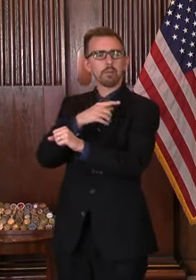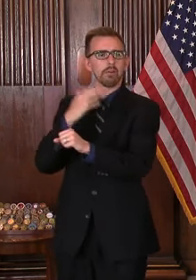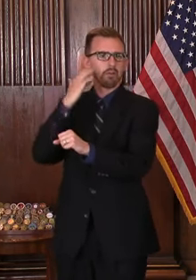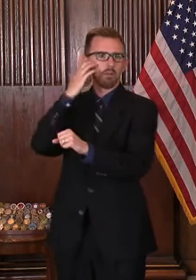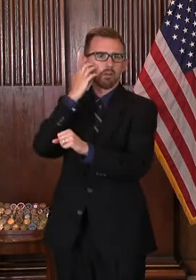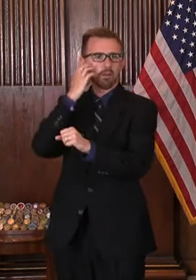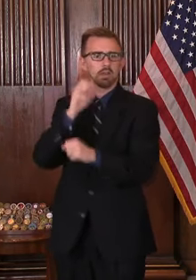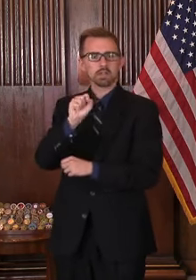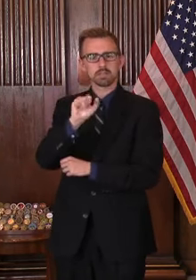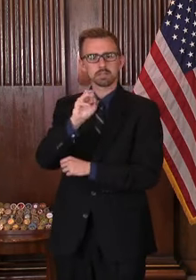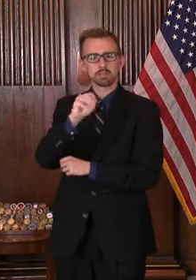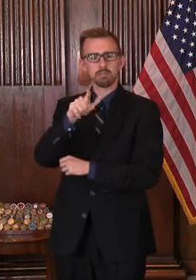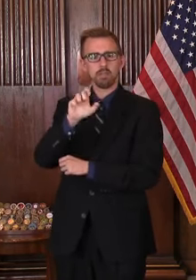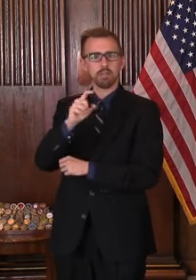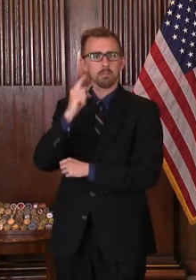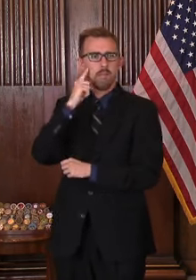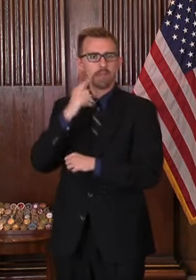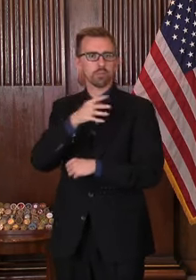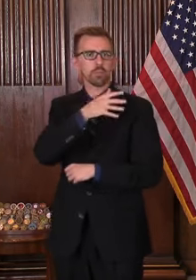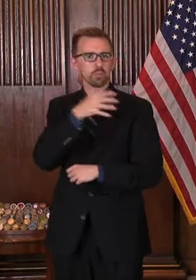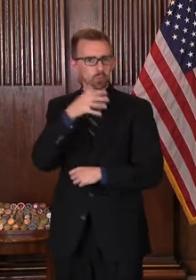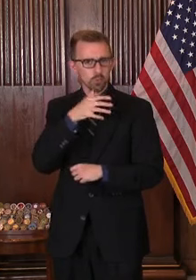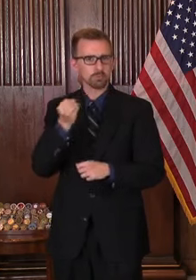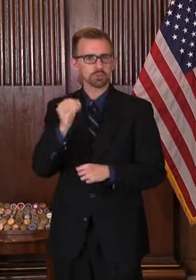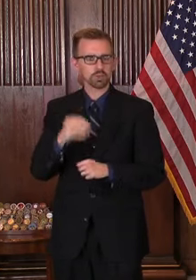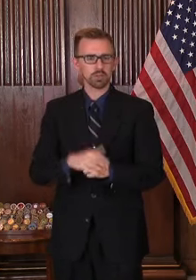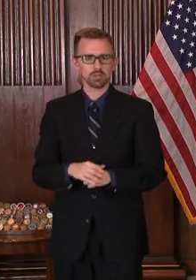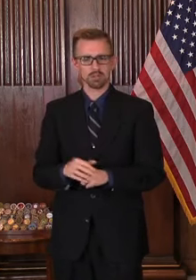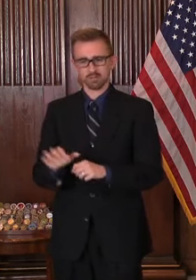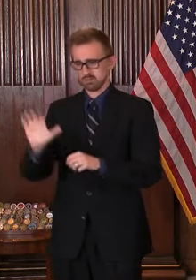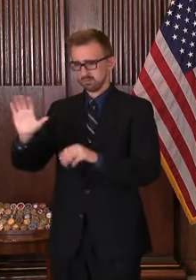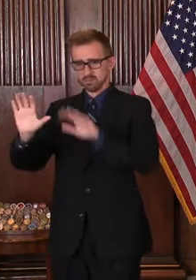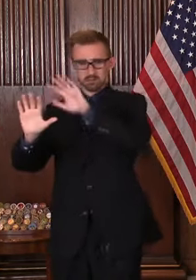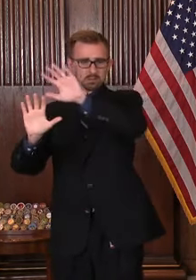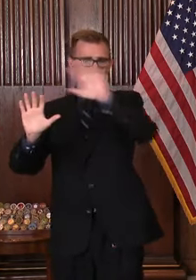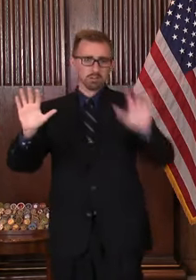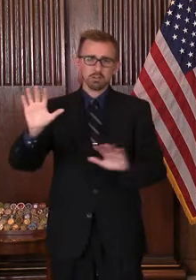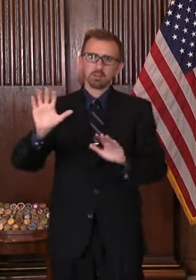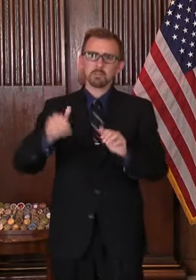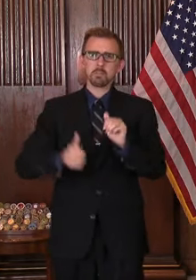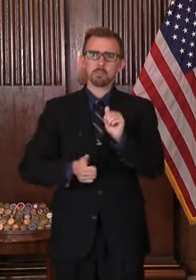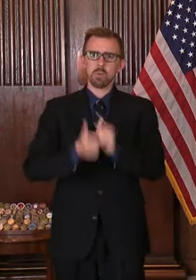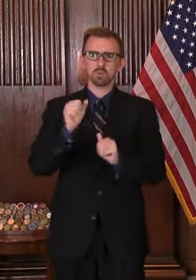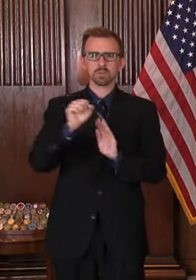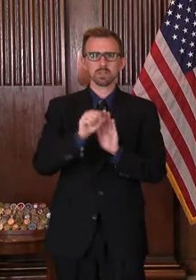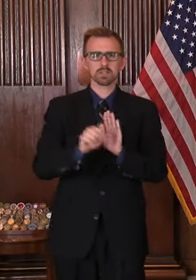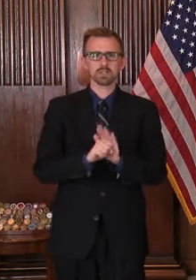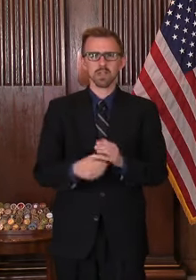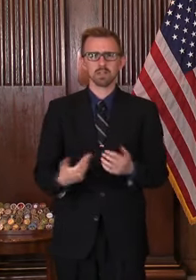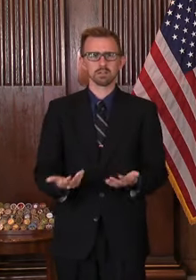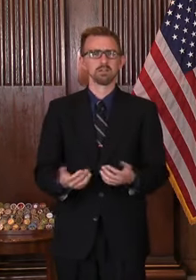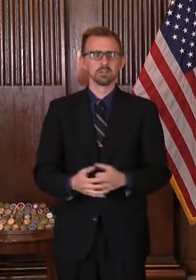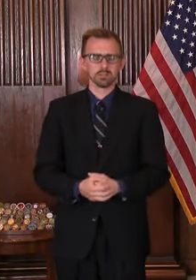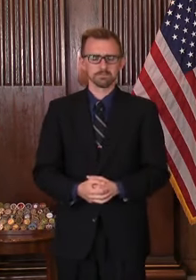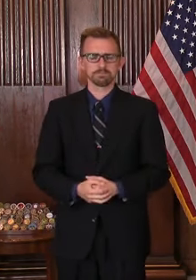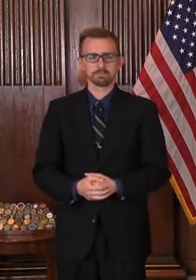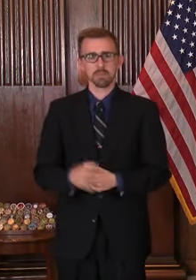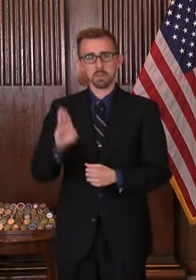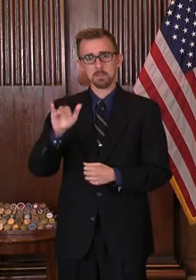simple-minded rural Missourians, which makes up a vast majority of the people in this state. When